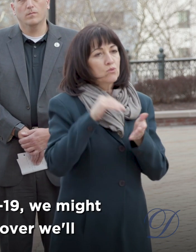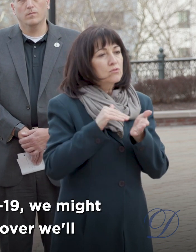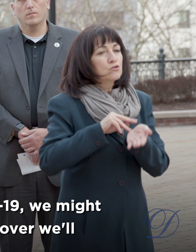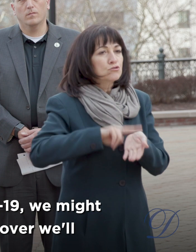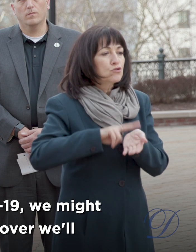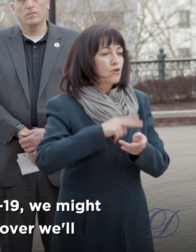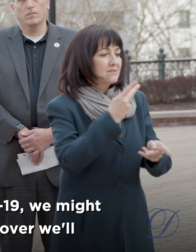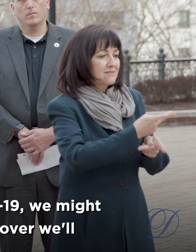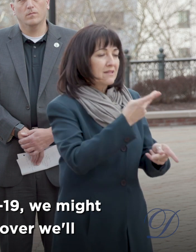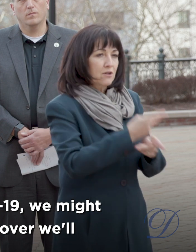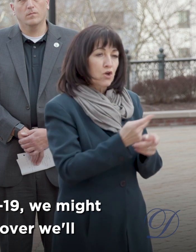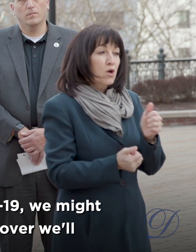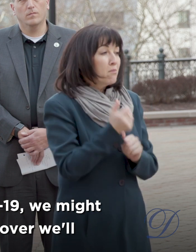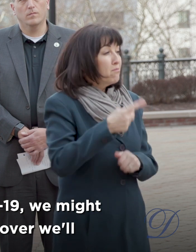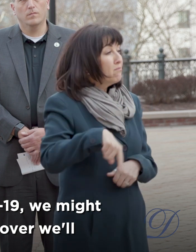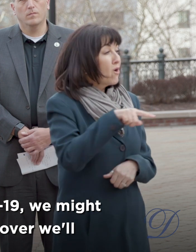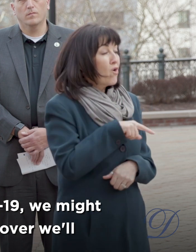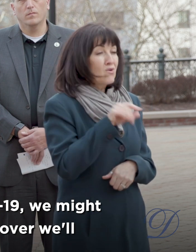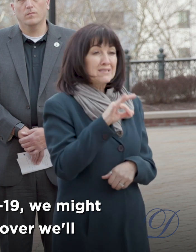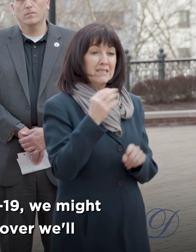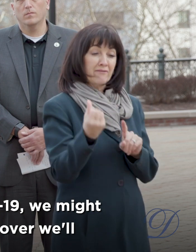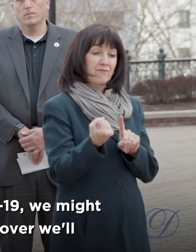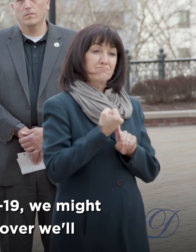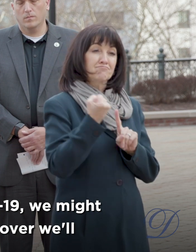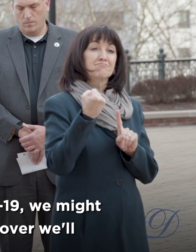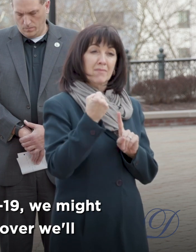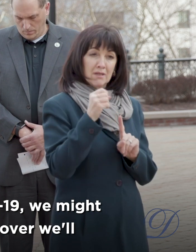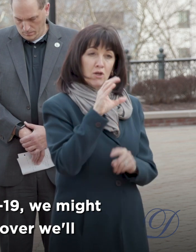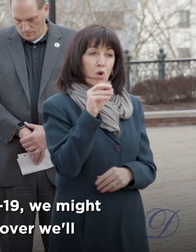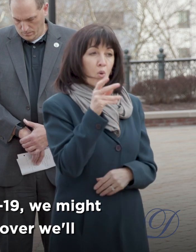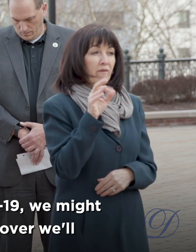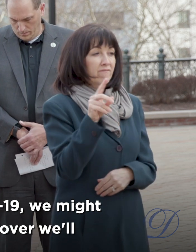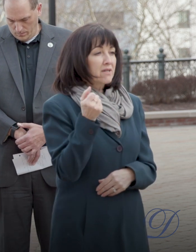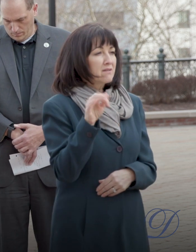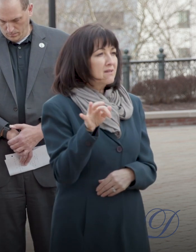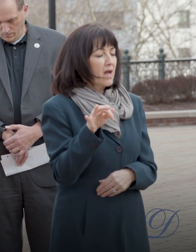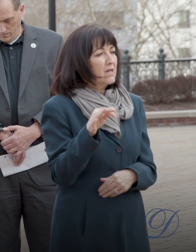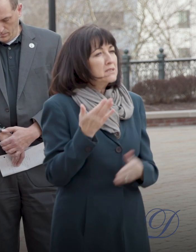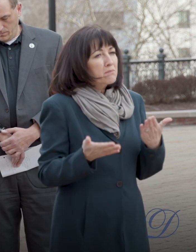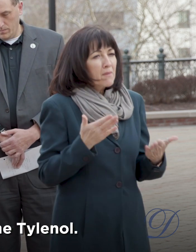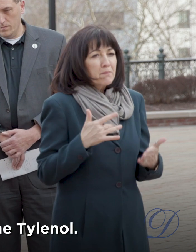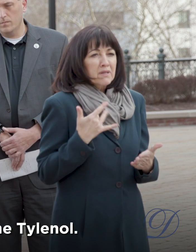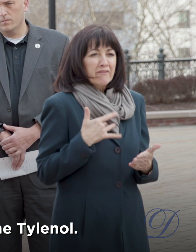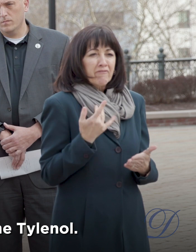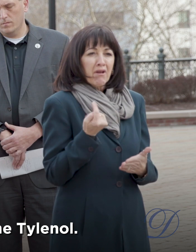get COVID-19, we might feel a little sick, but we'll recover, we'll be